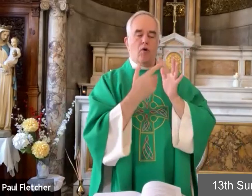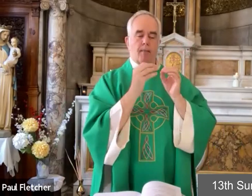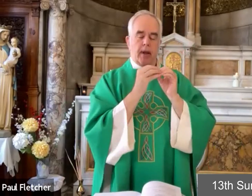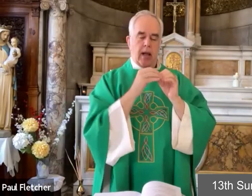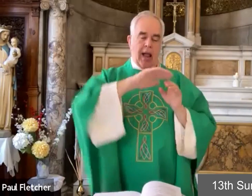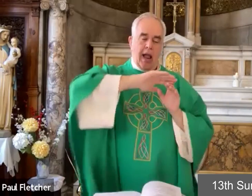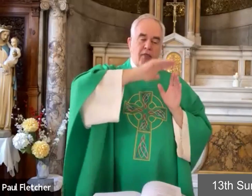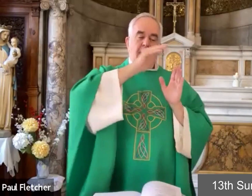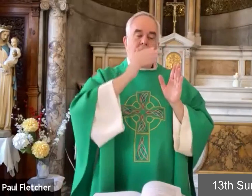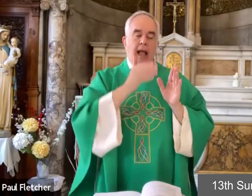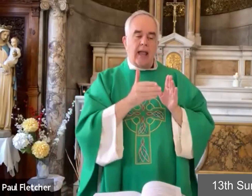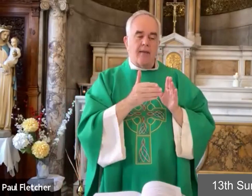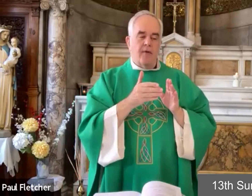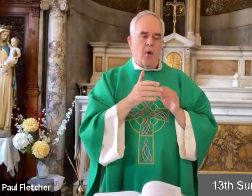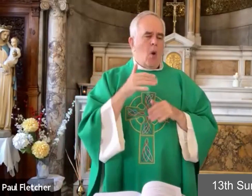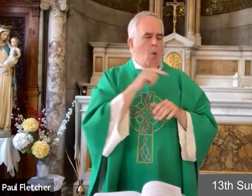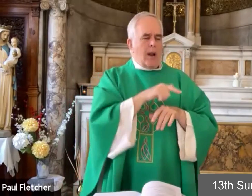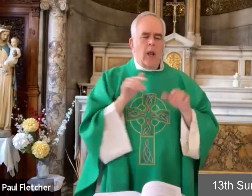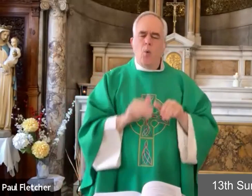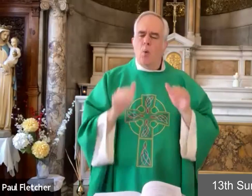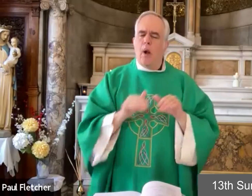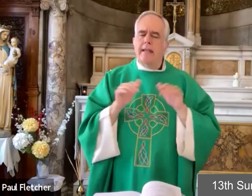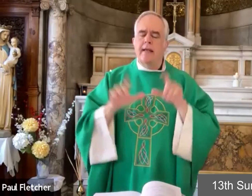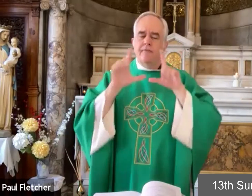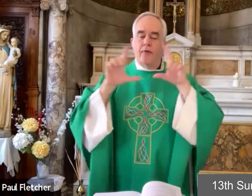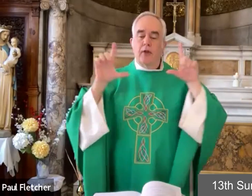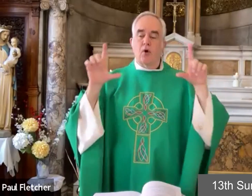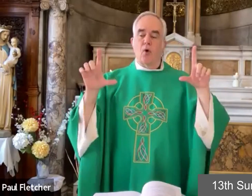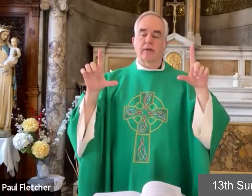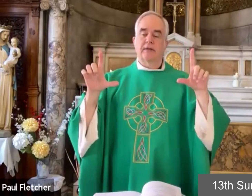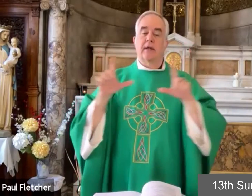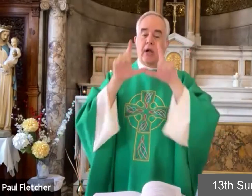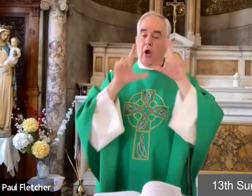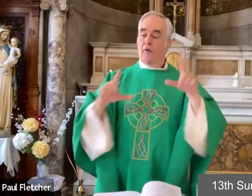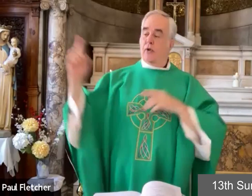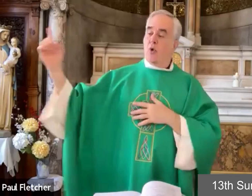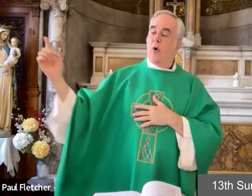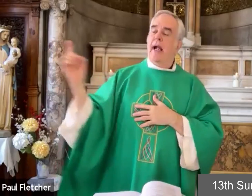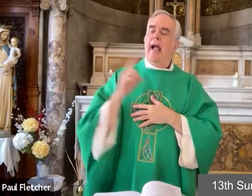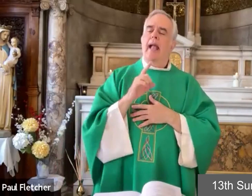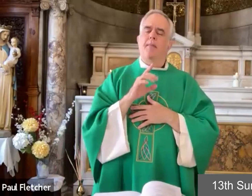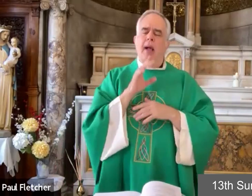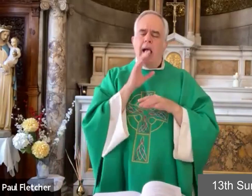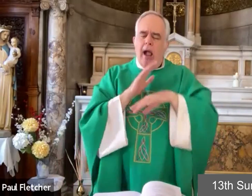Horeb in the cave, when he was waiting for the Lord. And the Lord came in